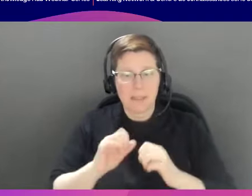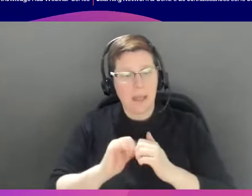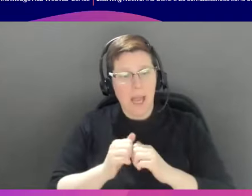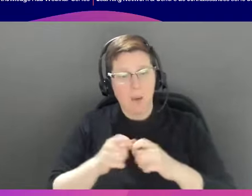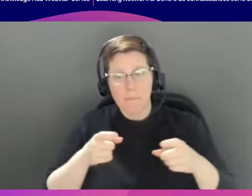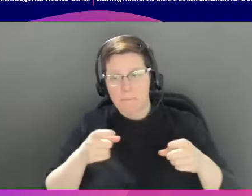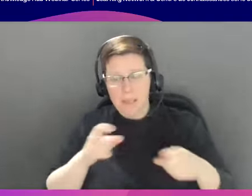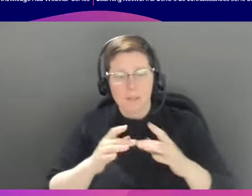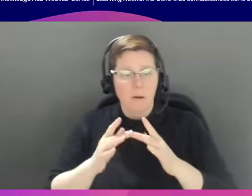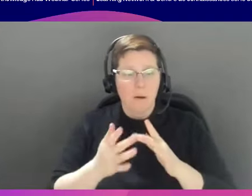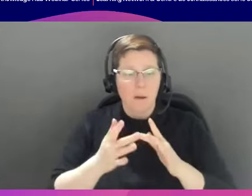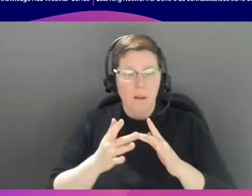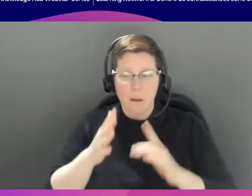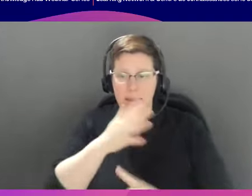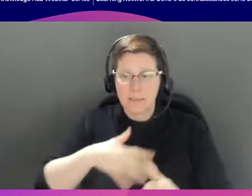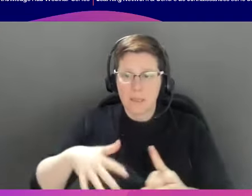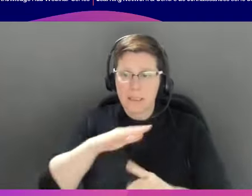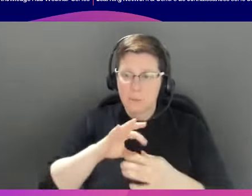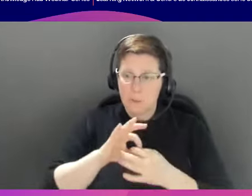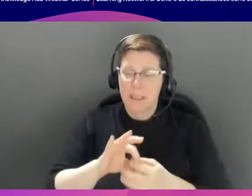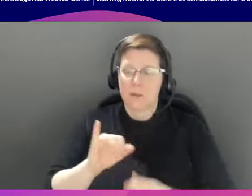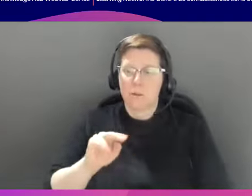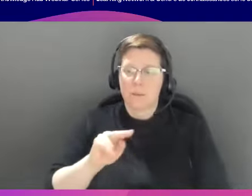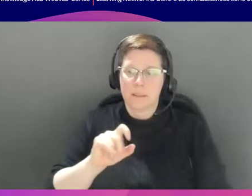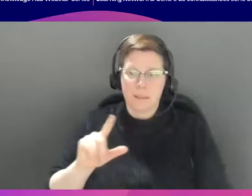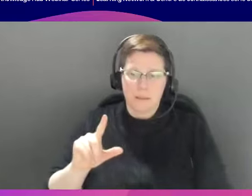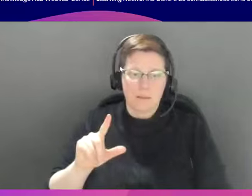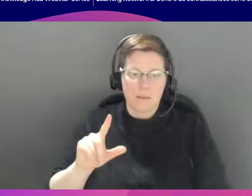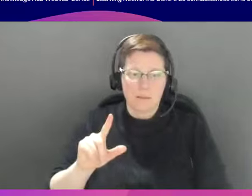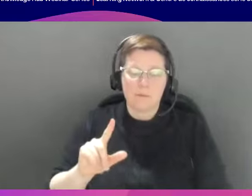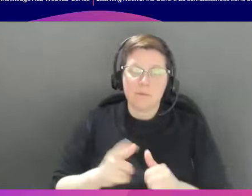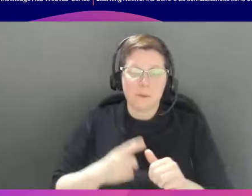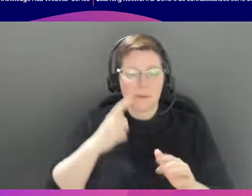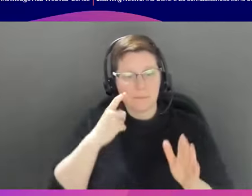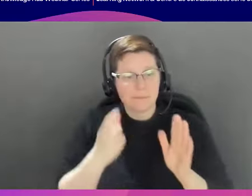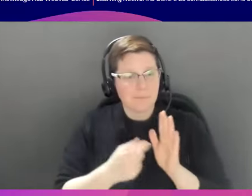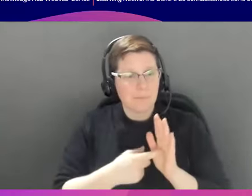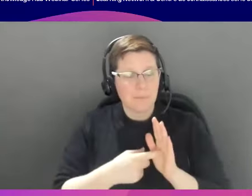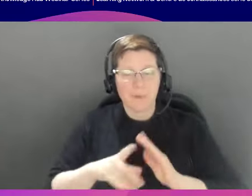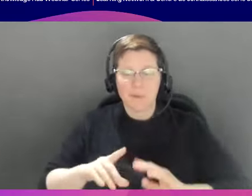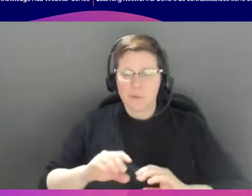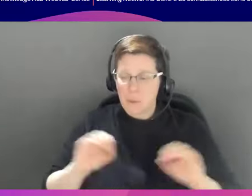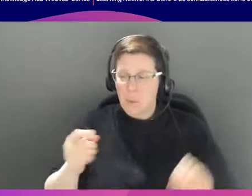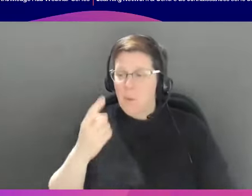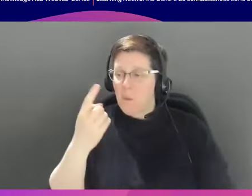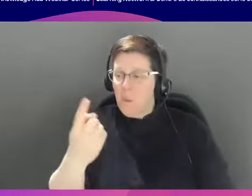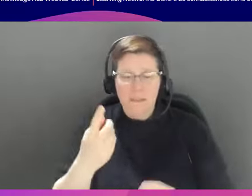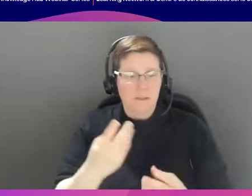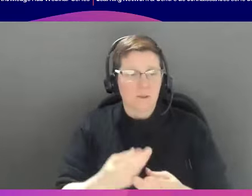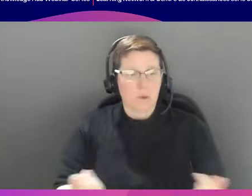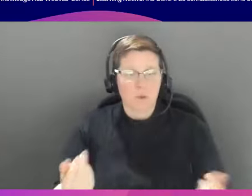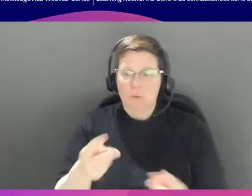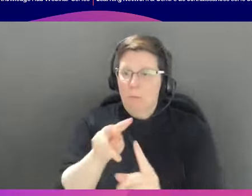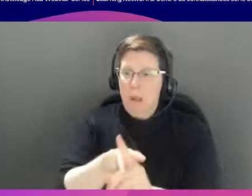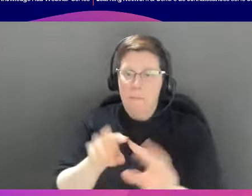online space as it relates to incels. And first, I want to acknowledge that there really is no one-size-fits-all solution